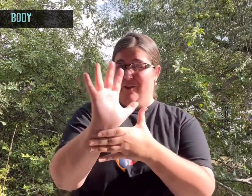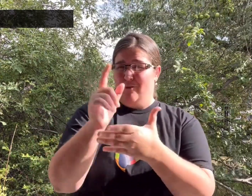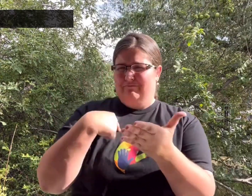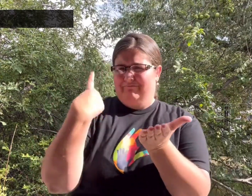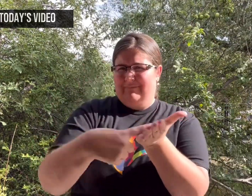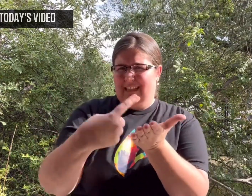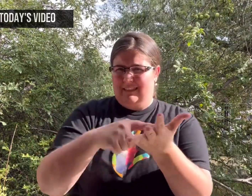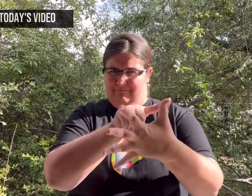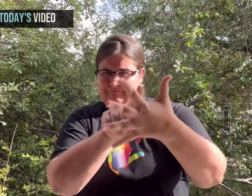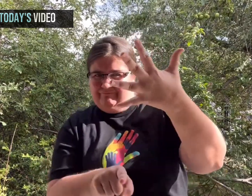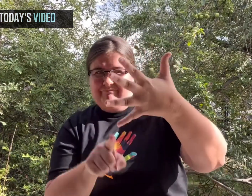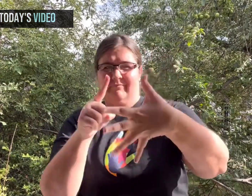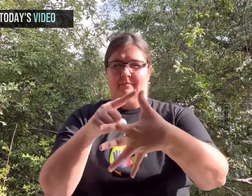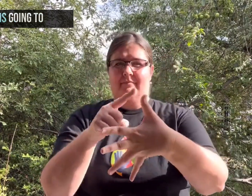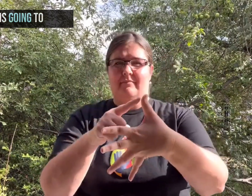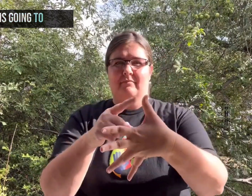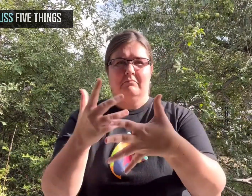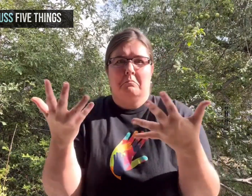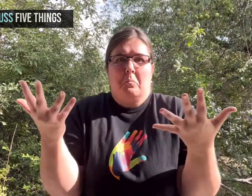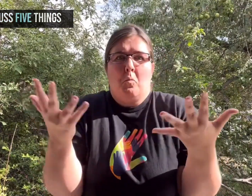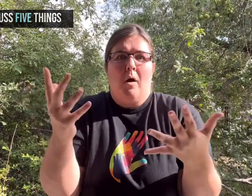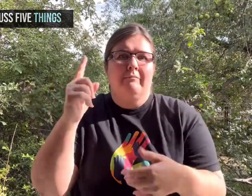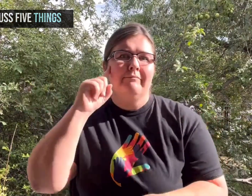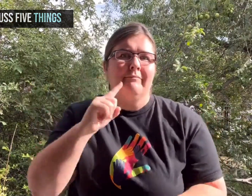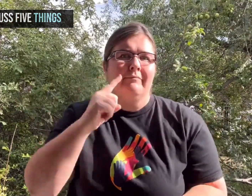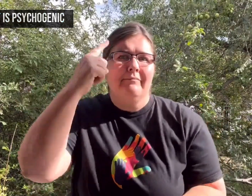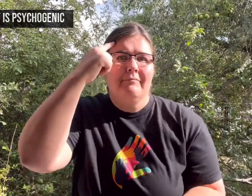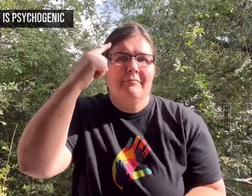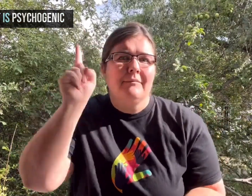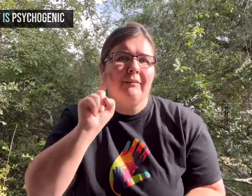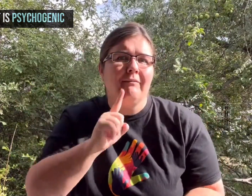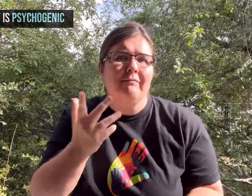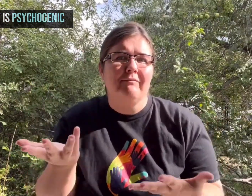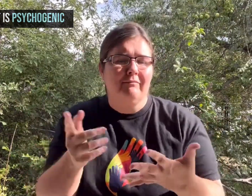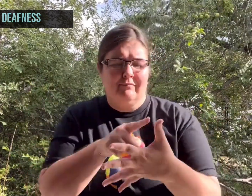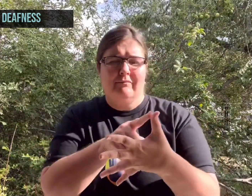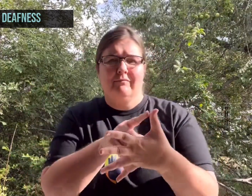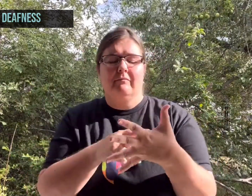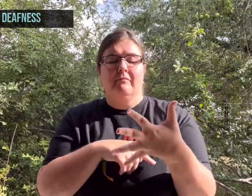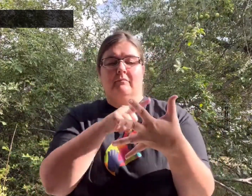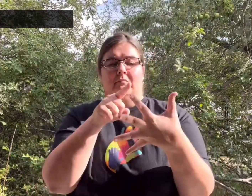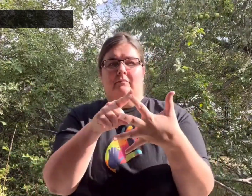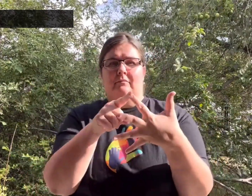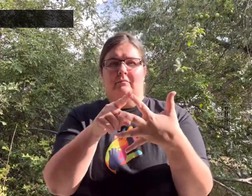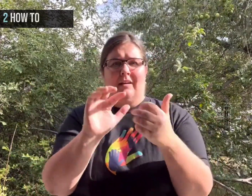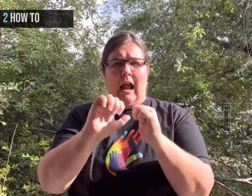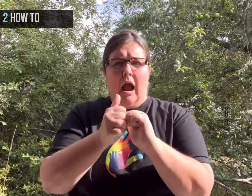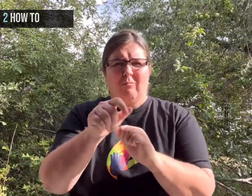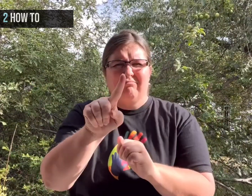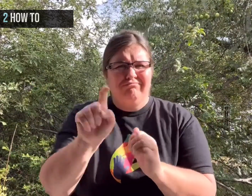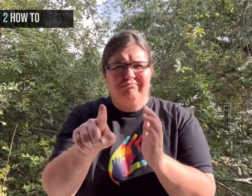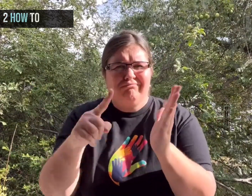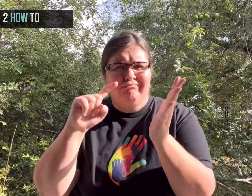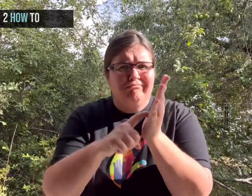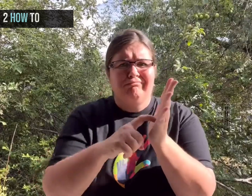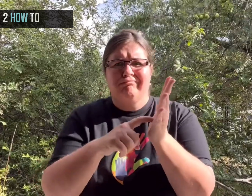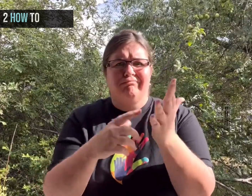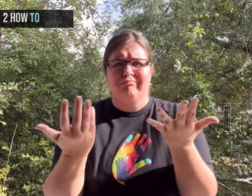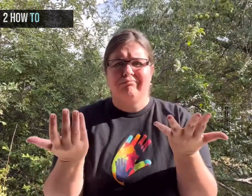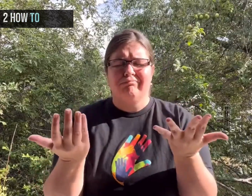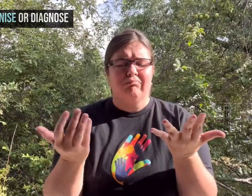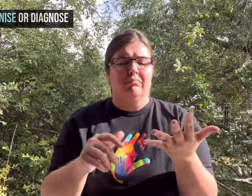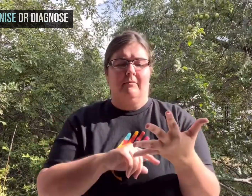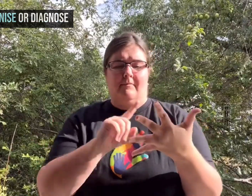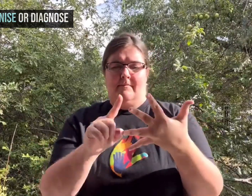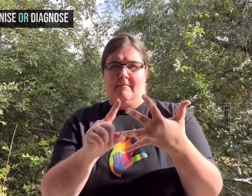body. So today's video is going to discuss 5 things. What is psychogenic deafness? 2, how